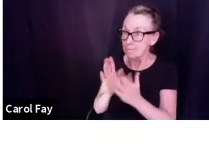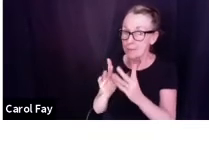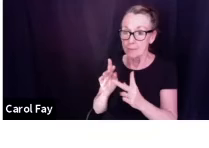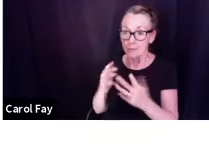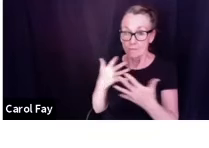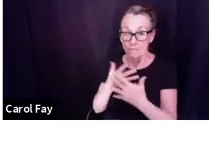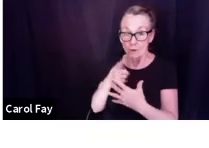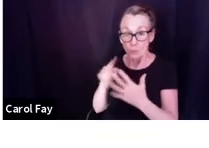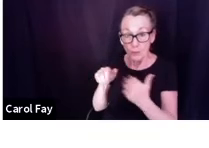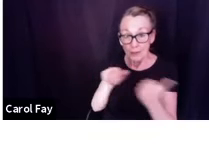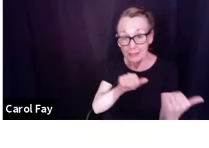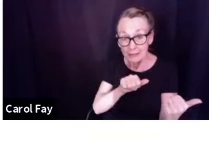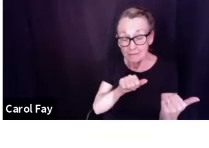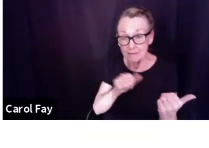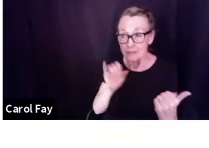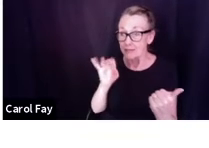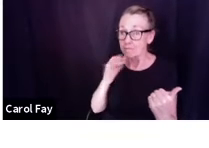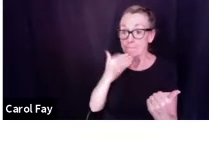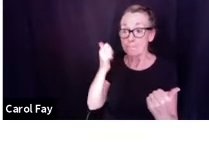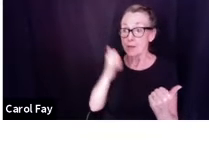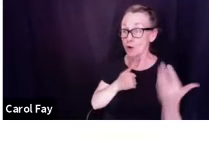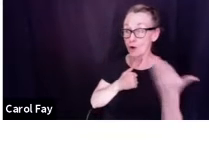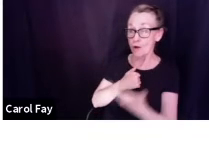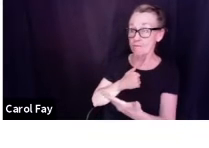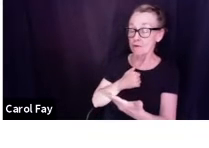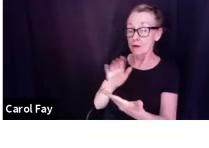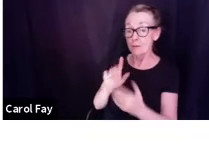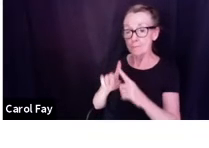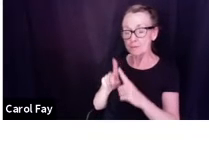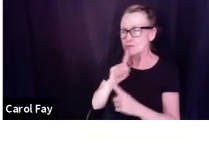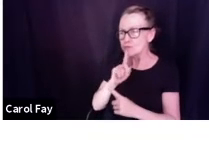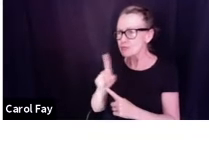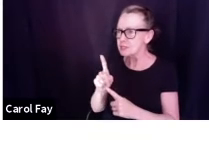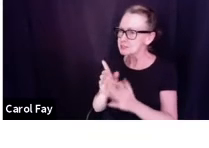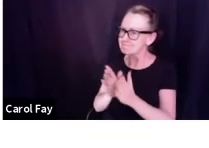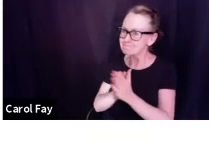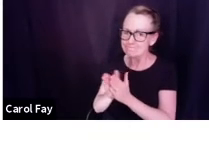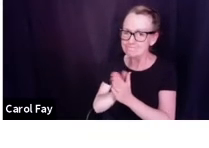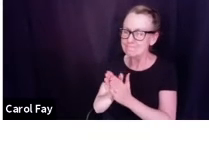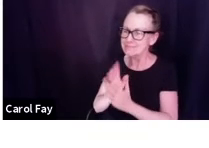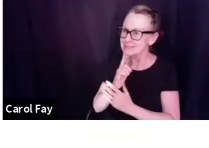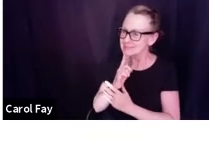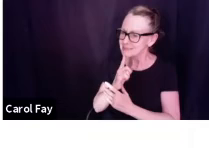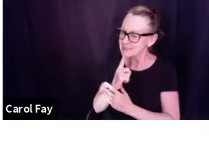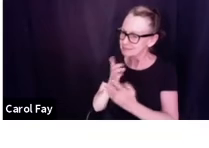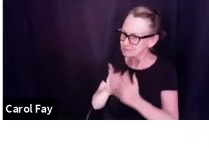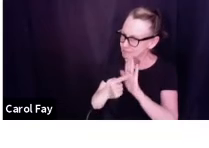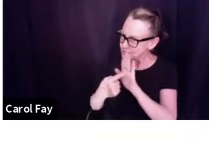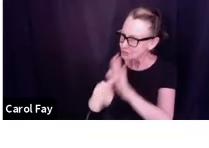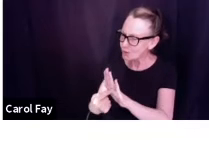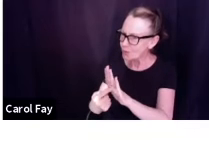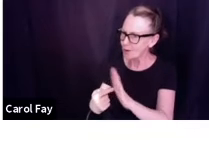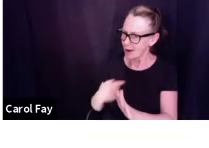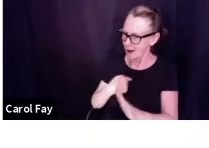leave if something better comes up. But if you're really sincere and really convey that